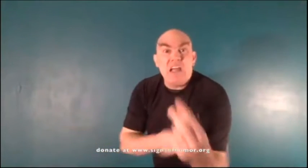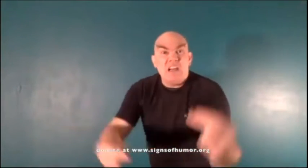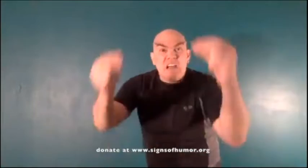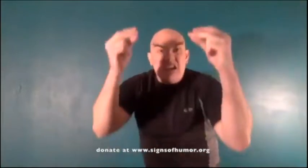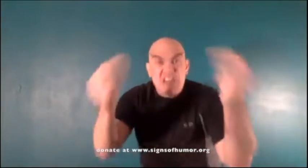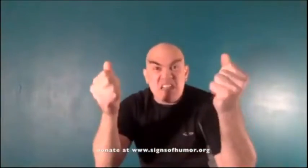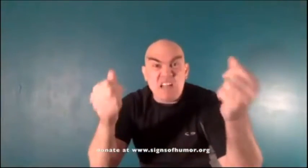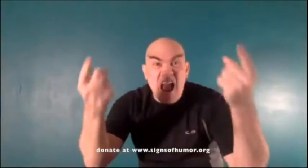grass,